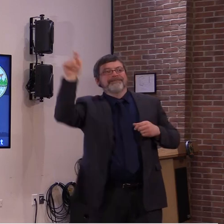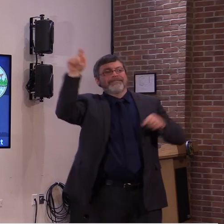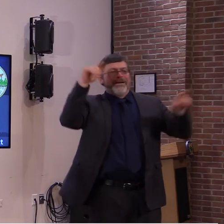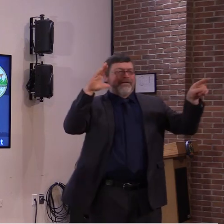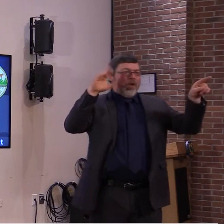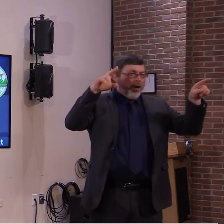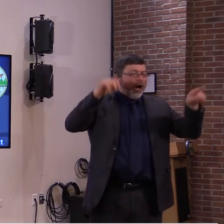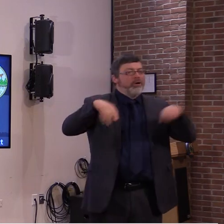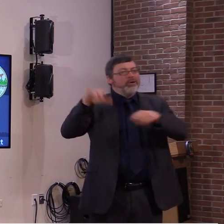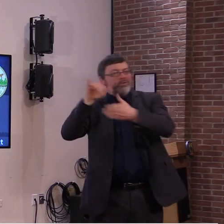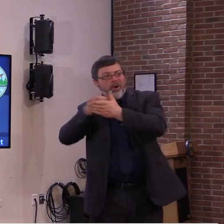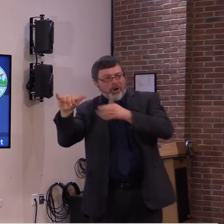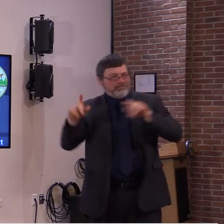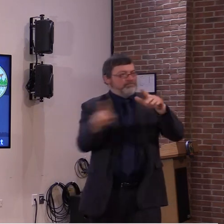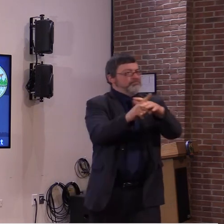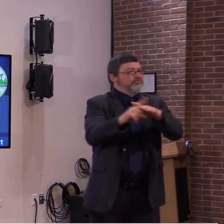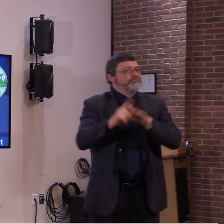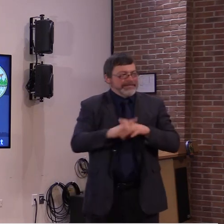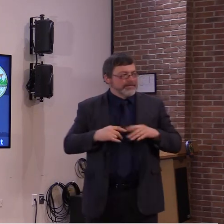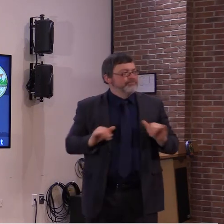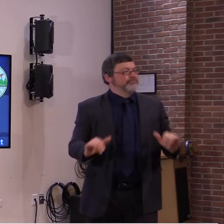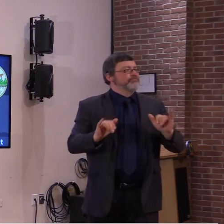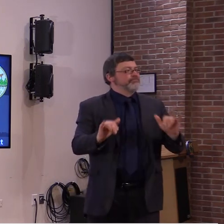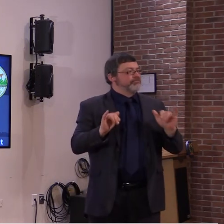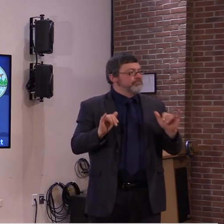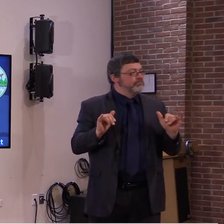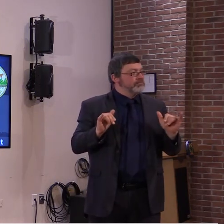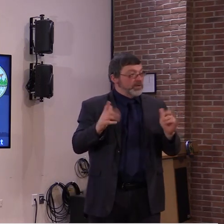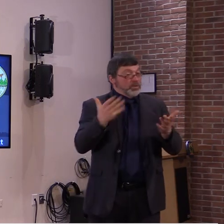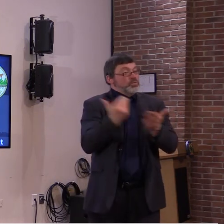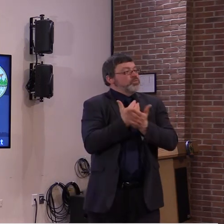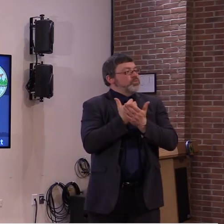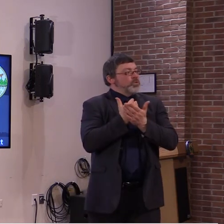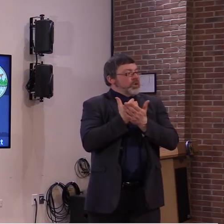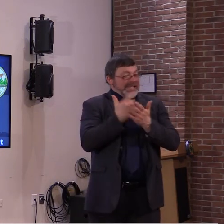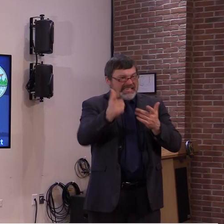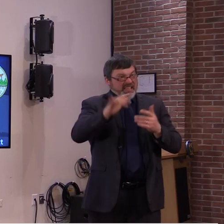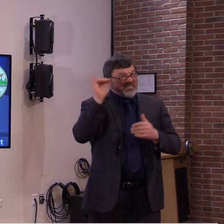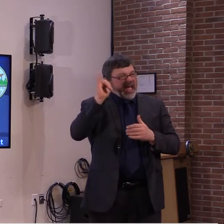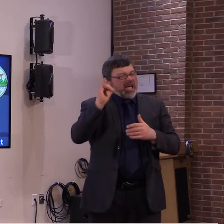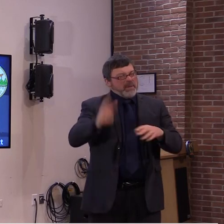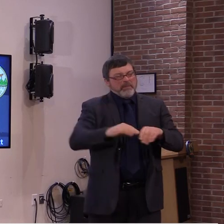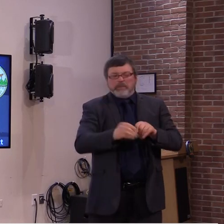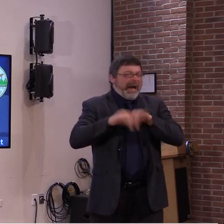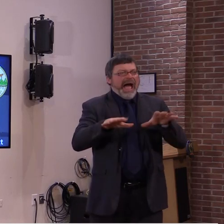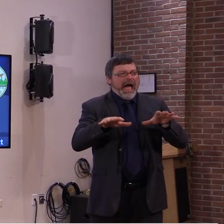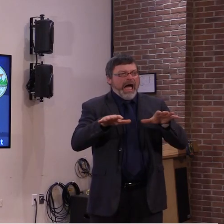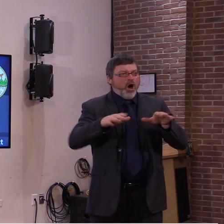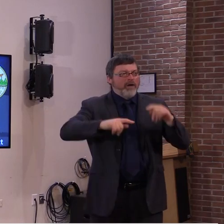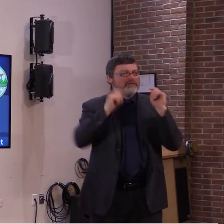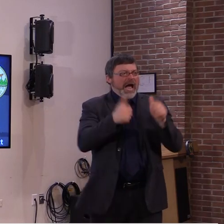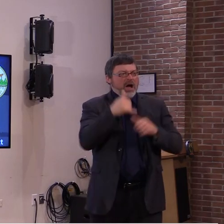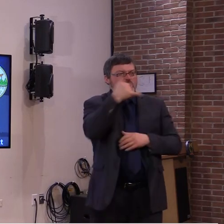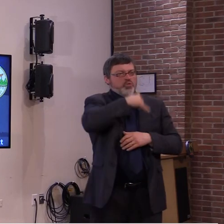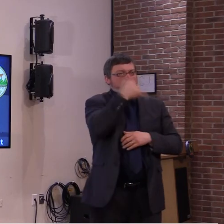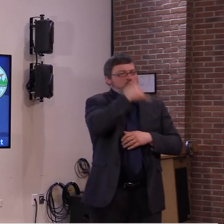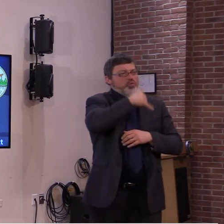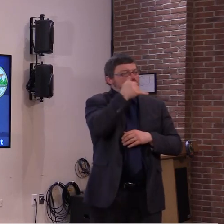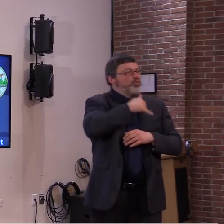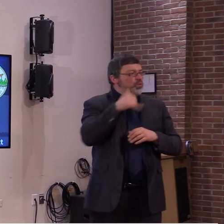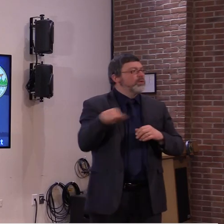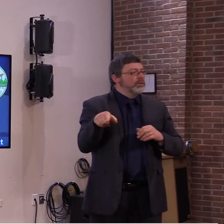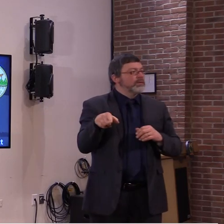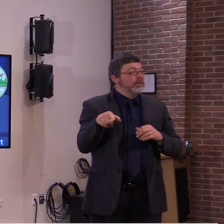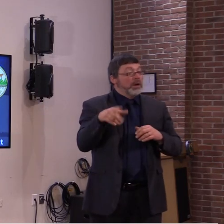that it causes any more severe illness or greater risk of death. Should it increase in prevalence in the U.S., it